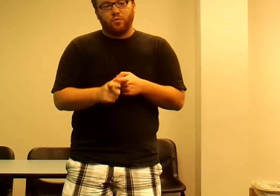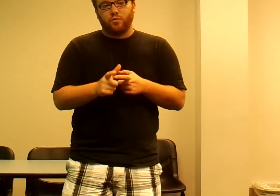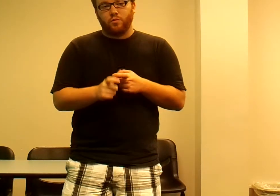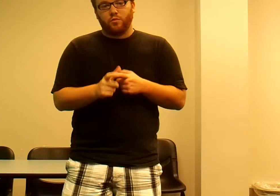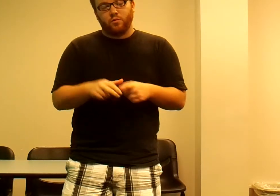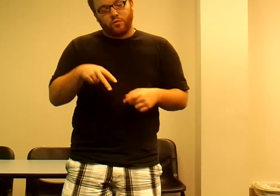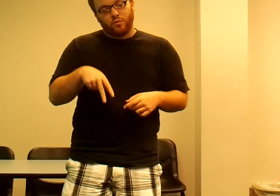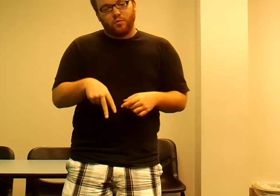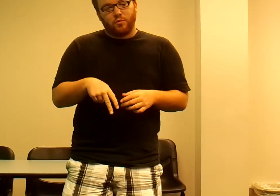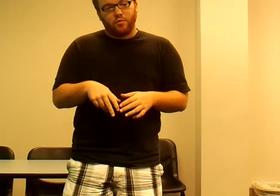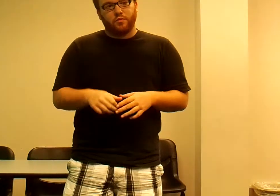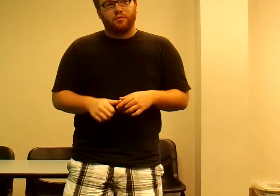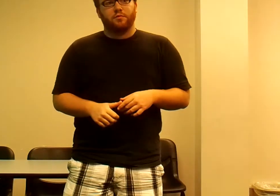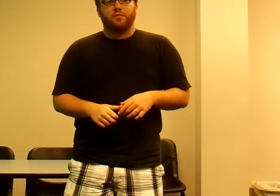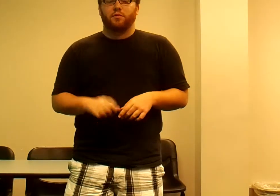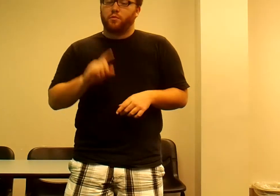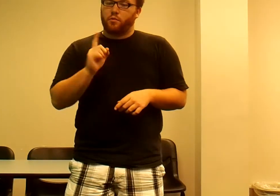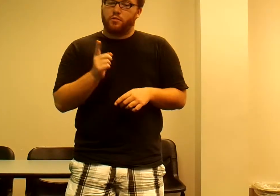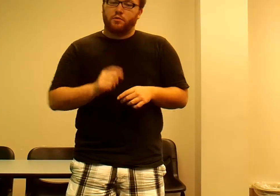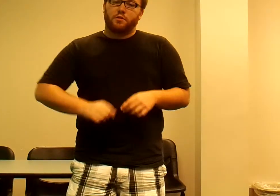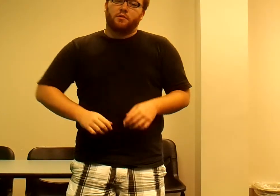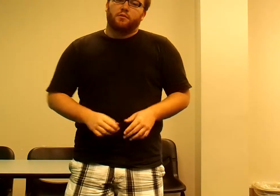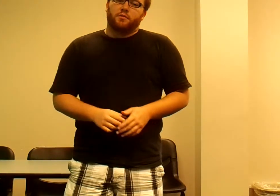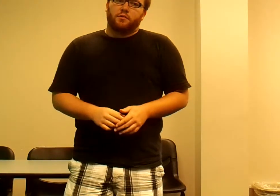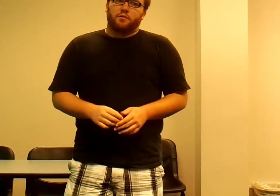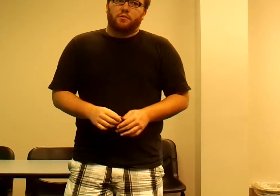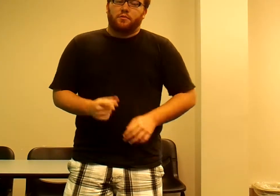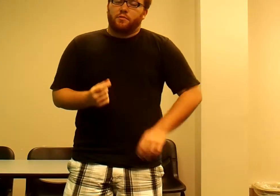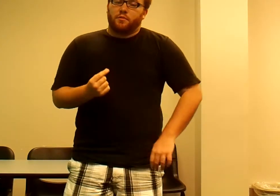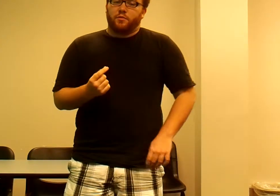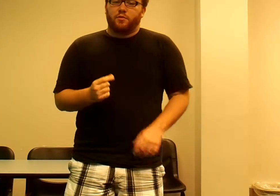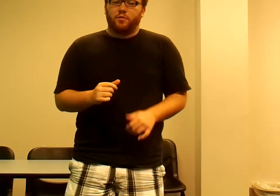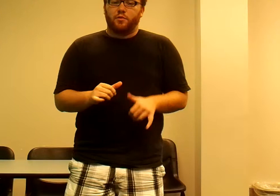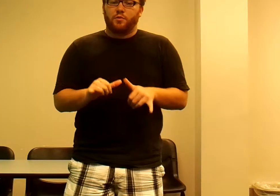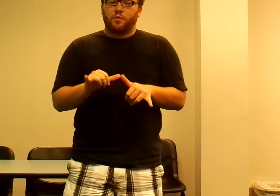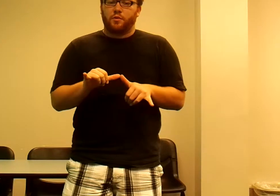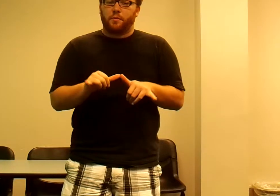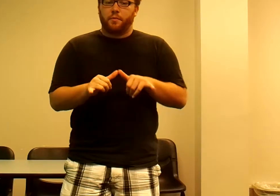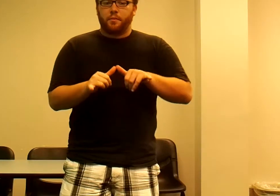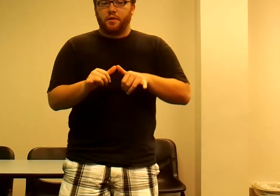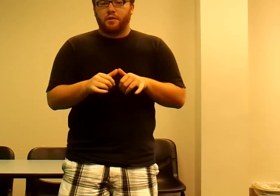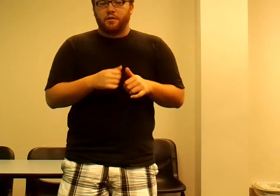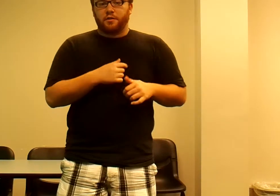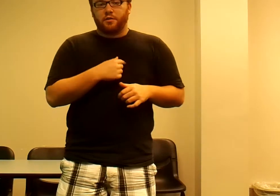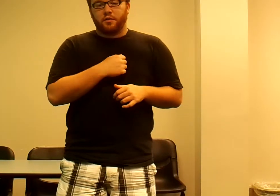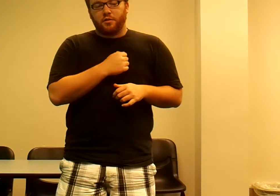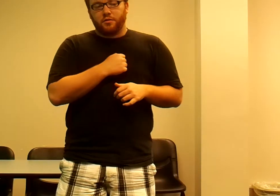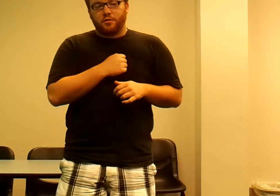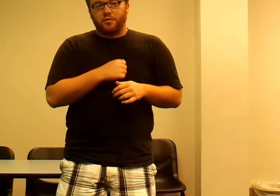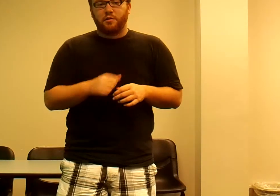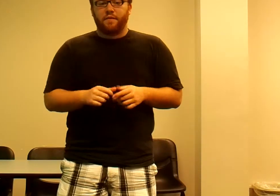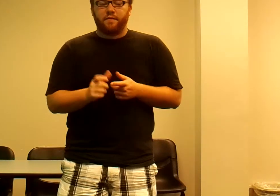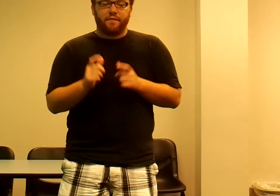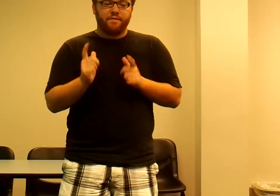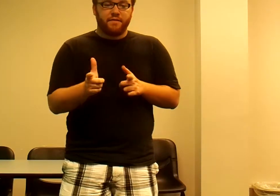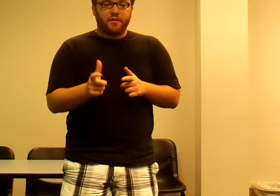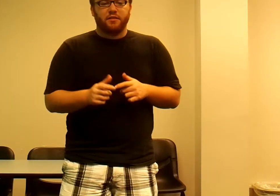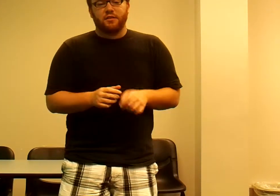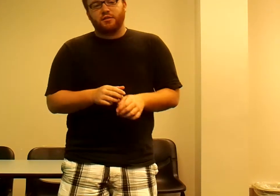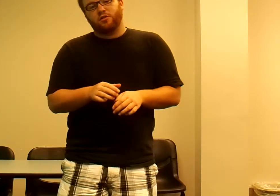minute. And so what we'll do is we'll measure how fast or how slow we breathe in